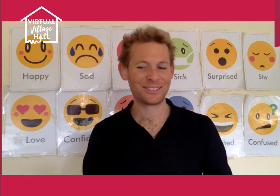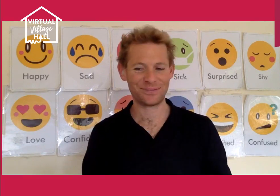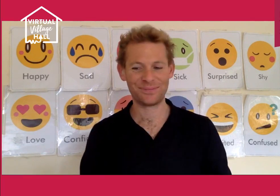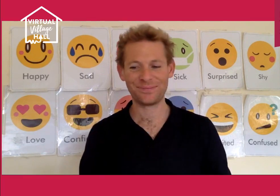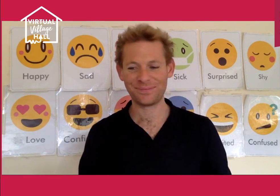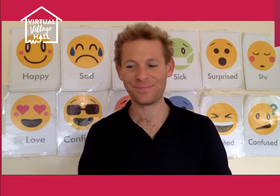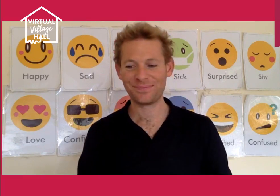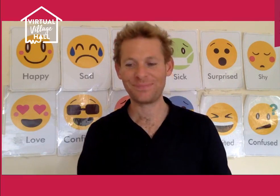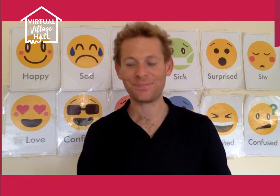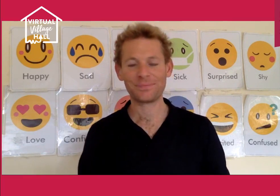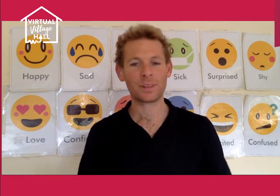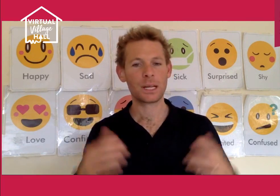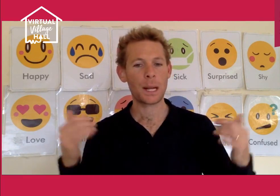Scary.